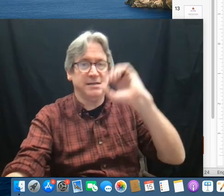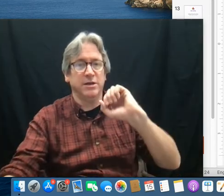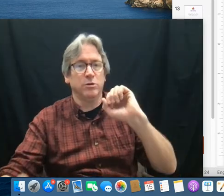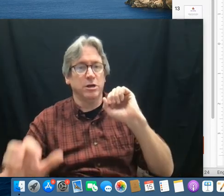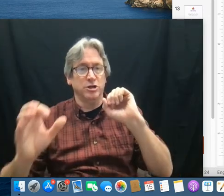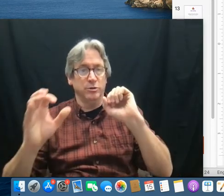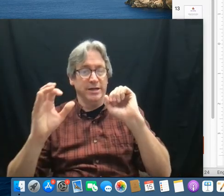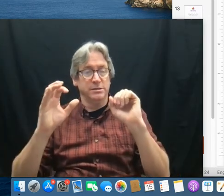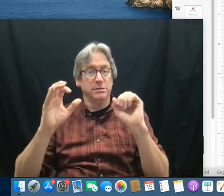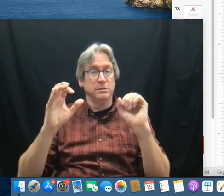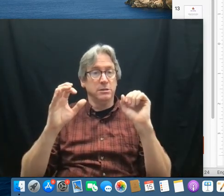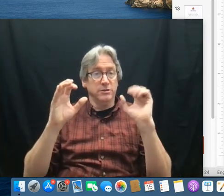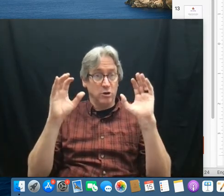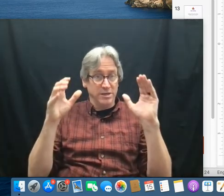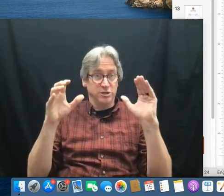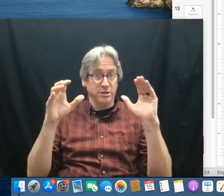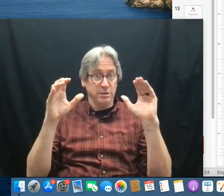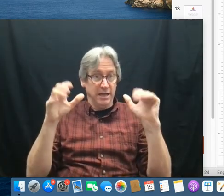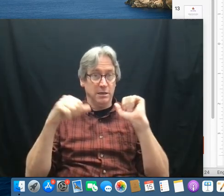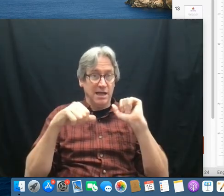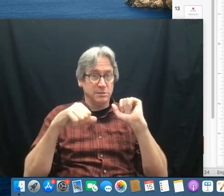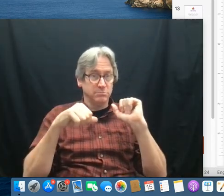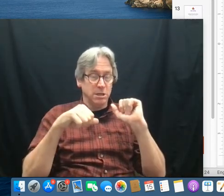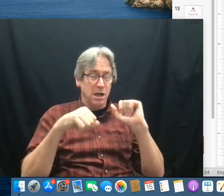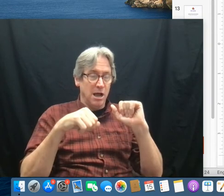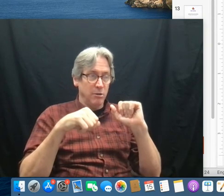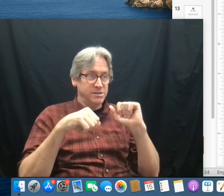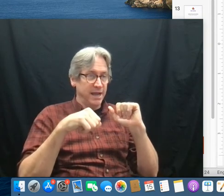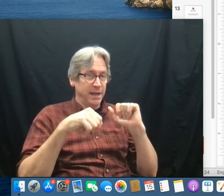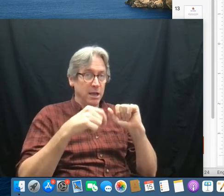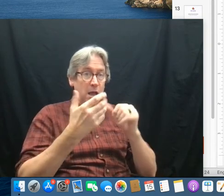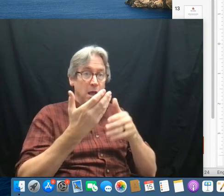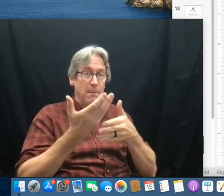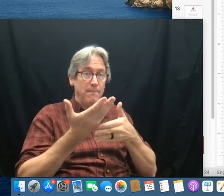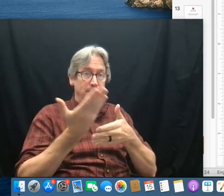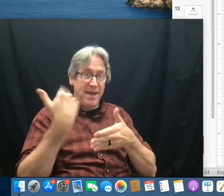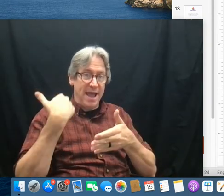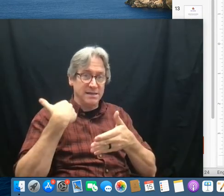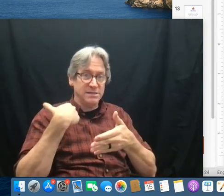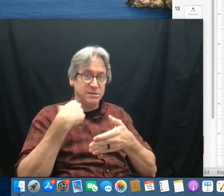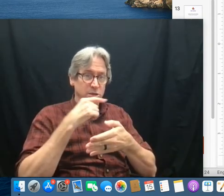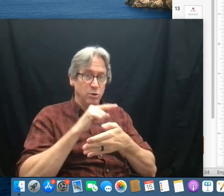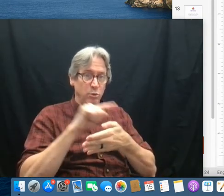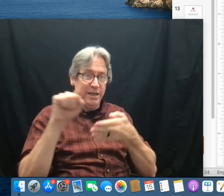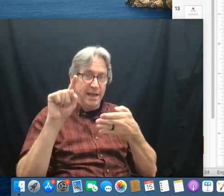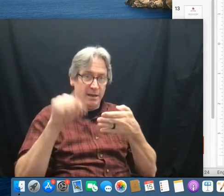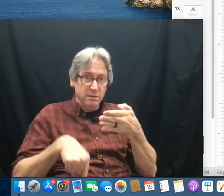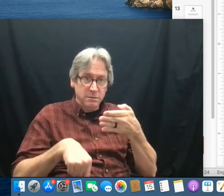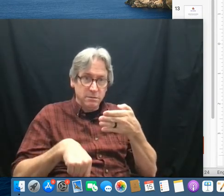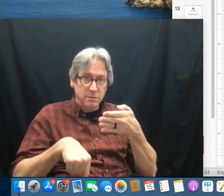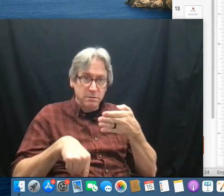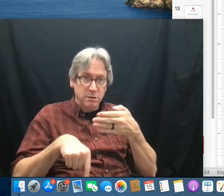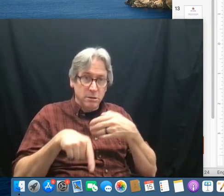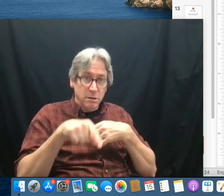Okay. So another way of looking at these is topic comment. So